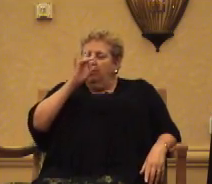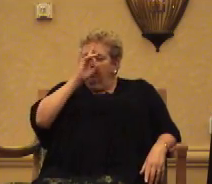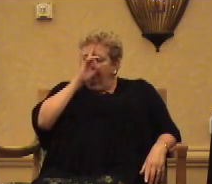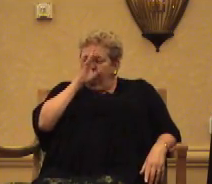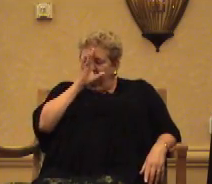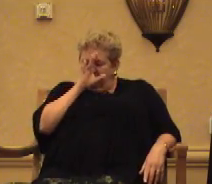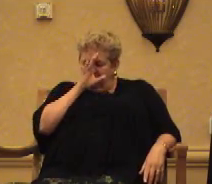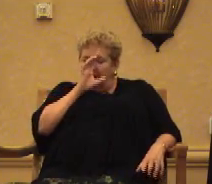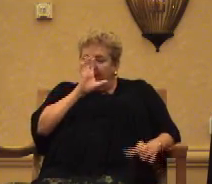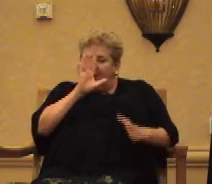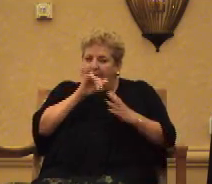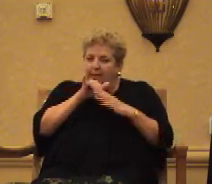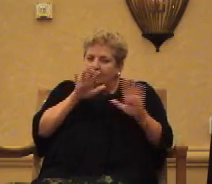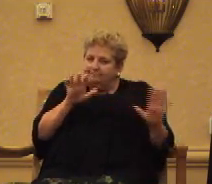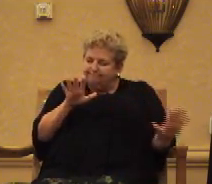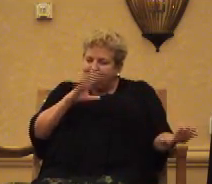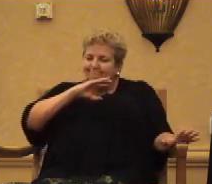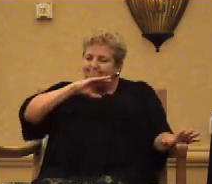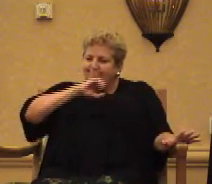that and I have a tremendous